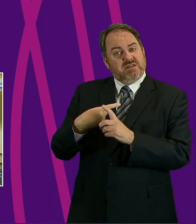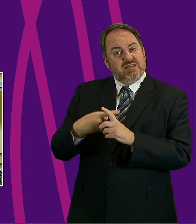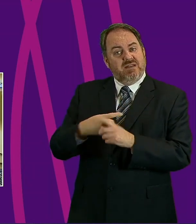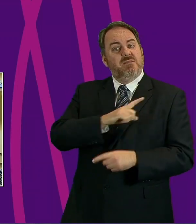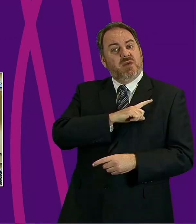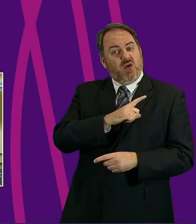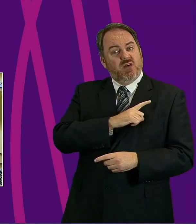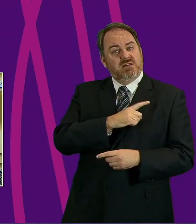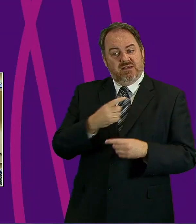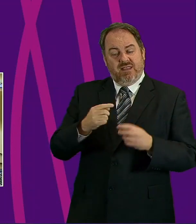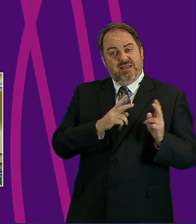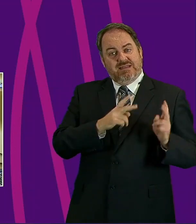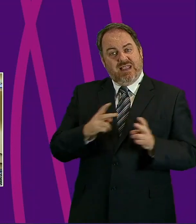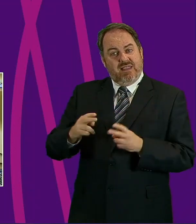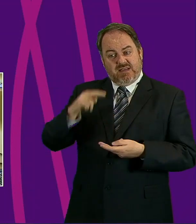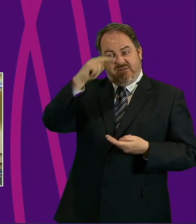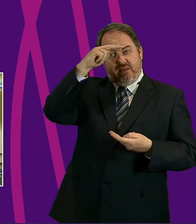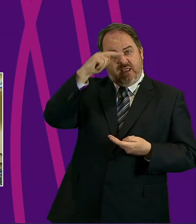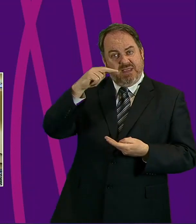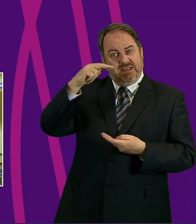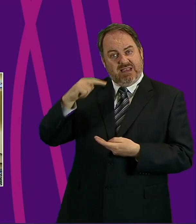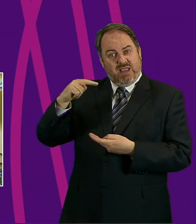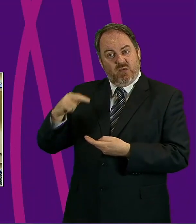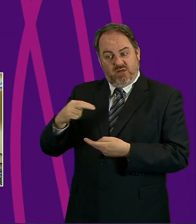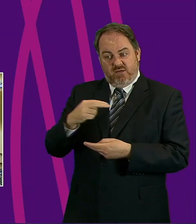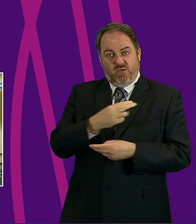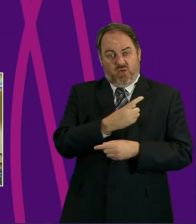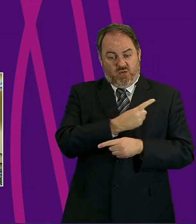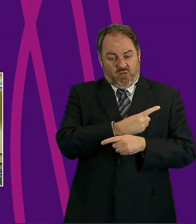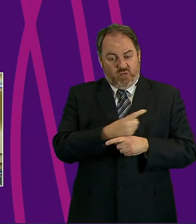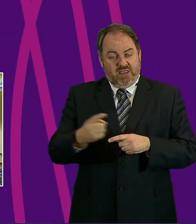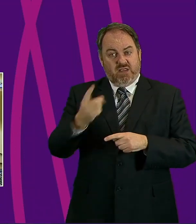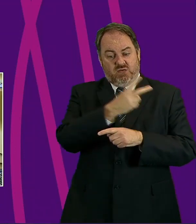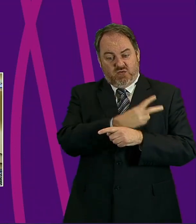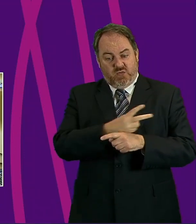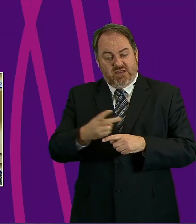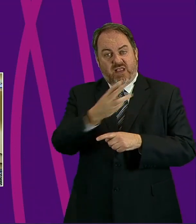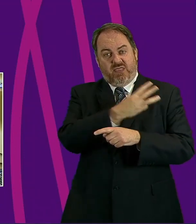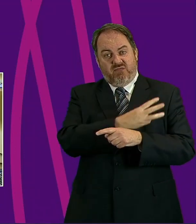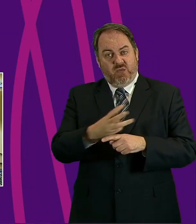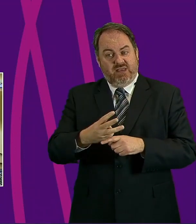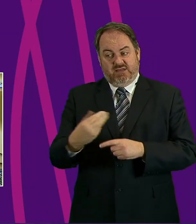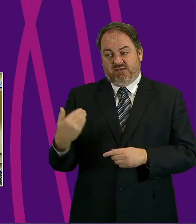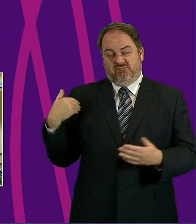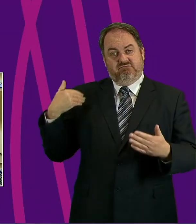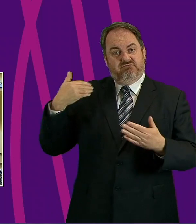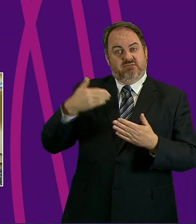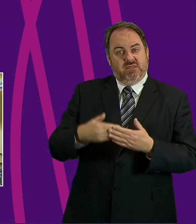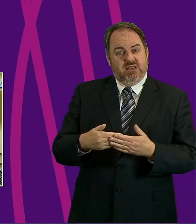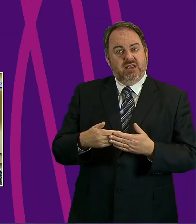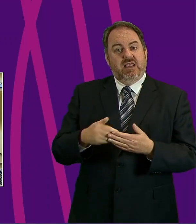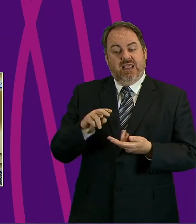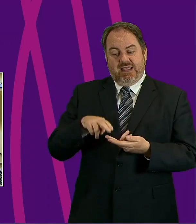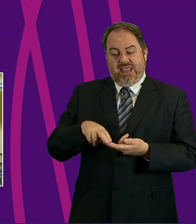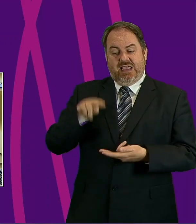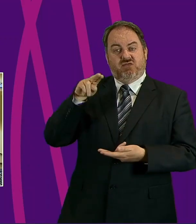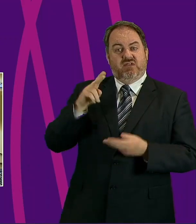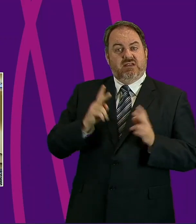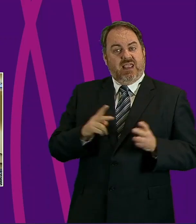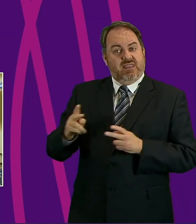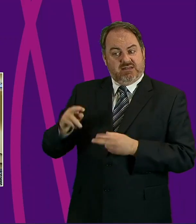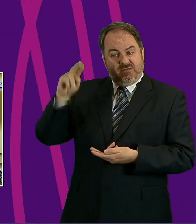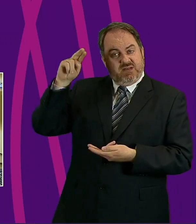week and are now almost half the level of 3 weeks ago. Deaths in care homes and excess deaths have also fallen.